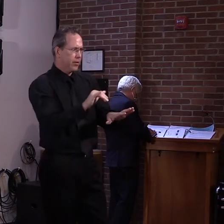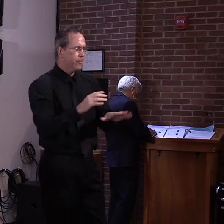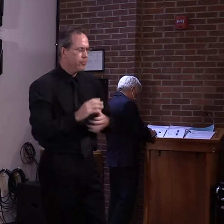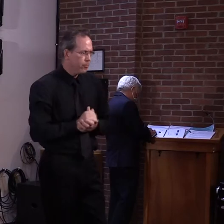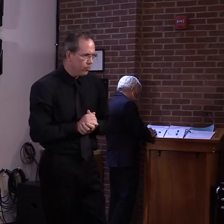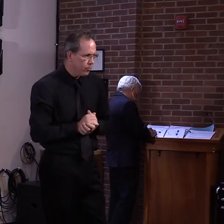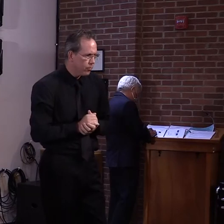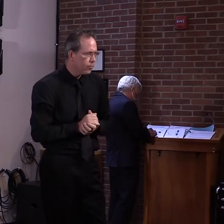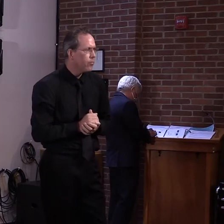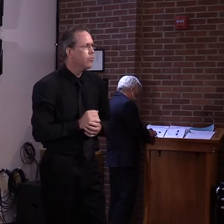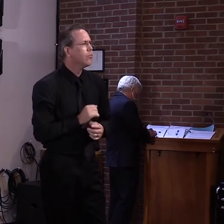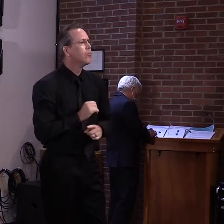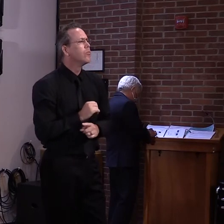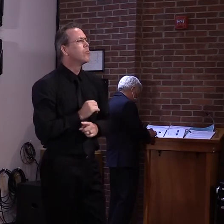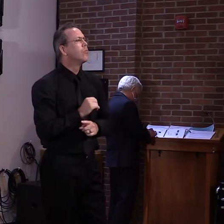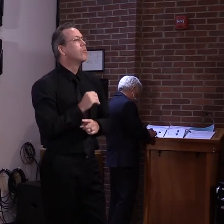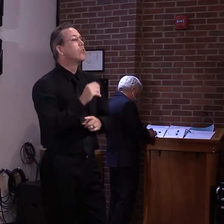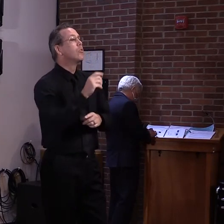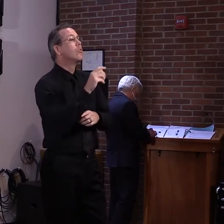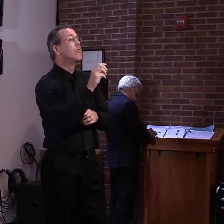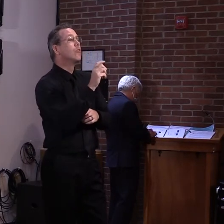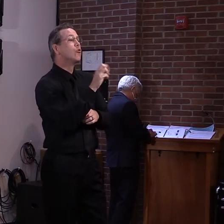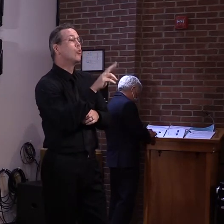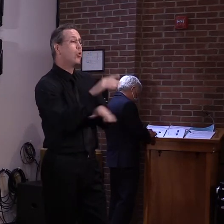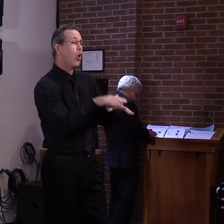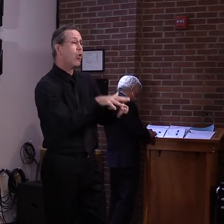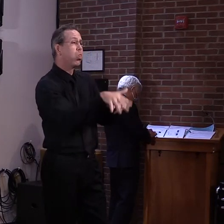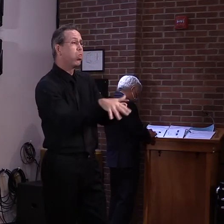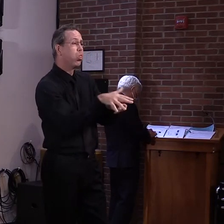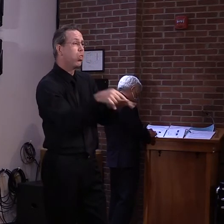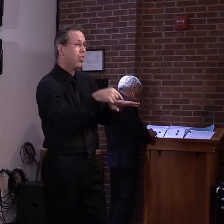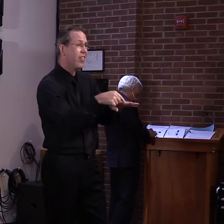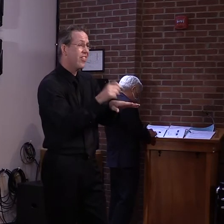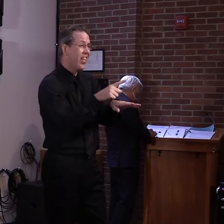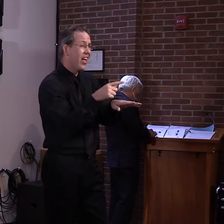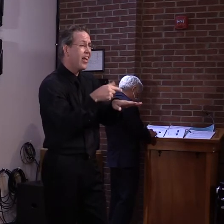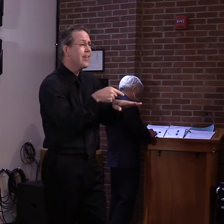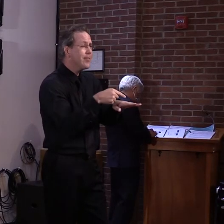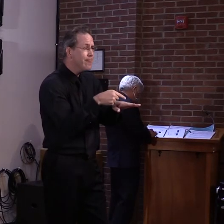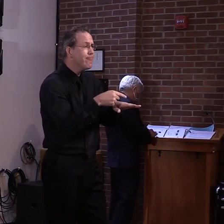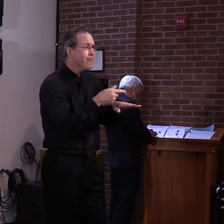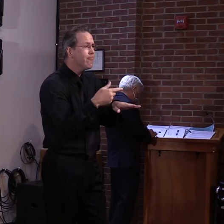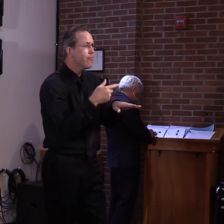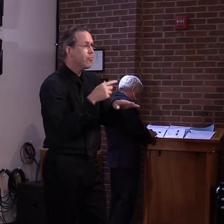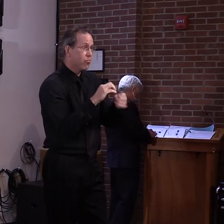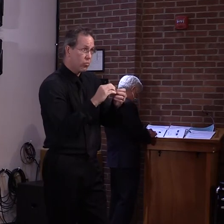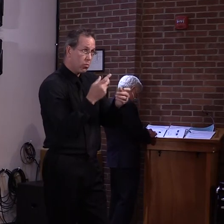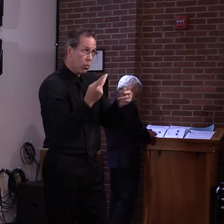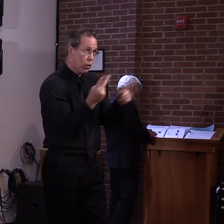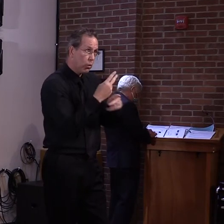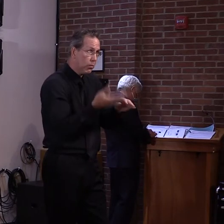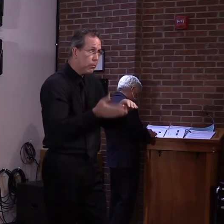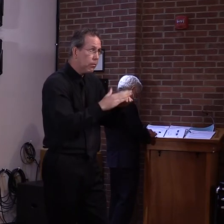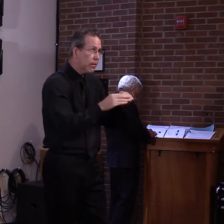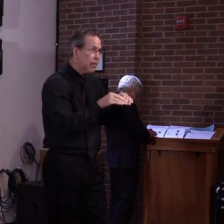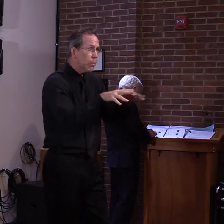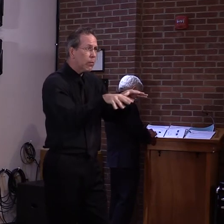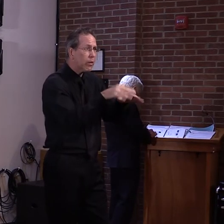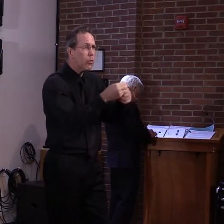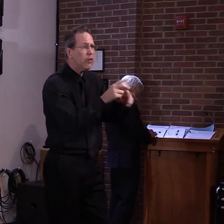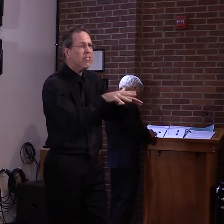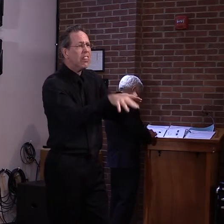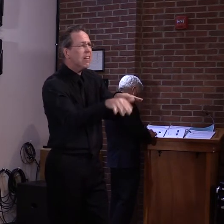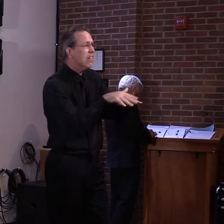some of the concerns that have been raised regarding the potential for increasing sewer overflows as a result of increases